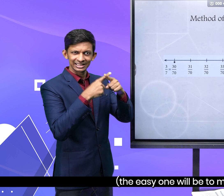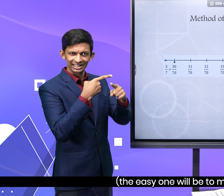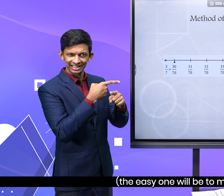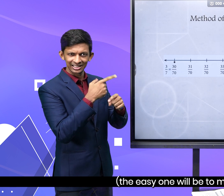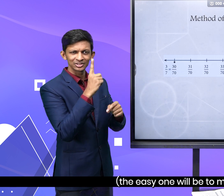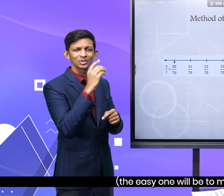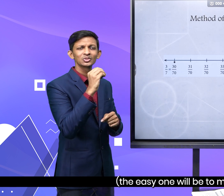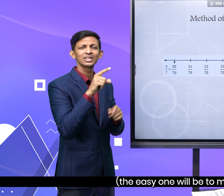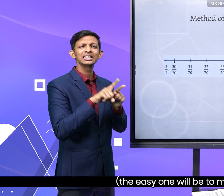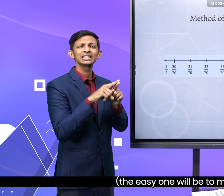10.